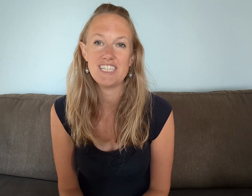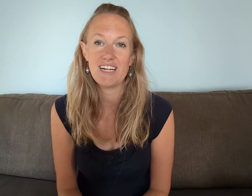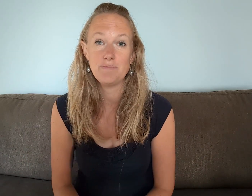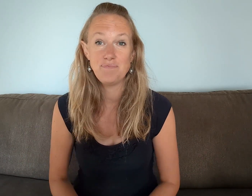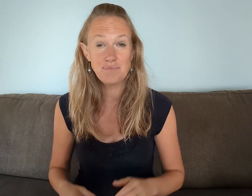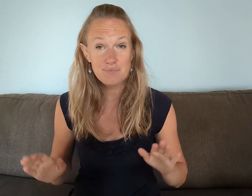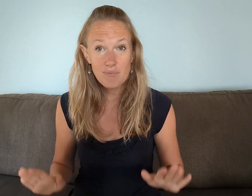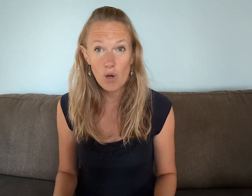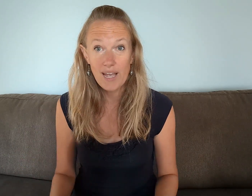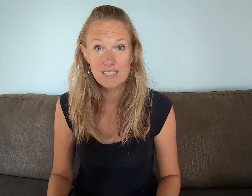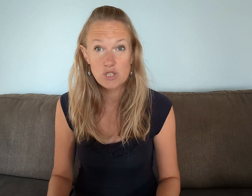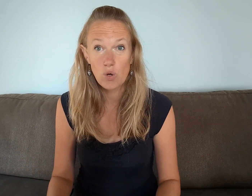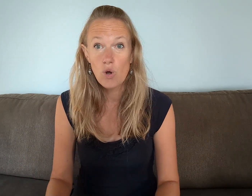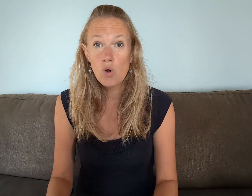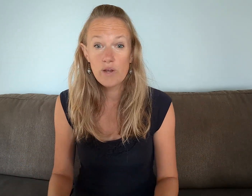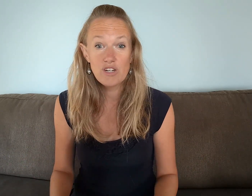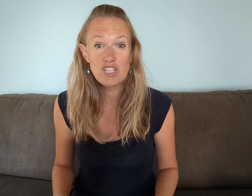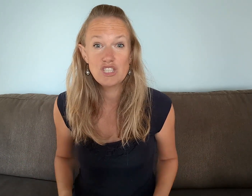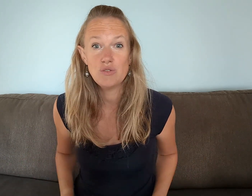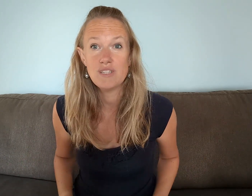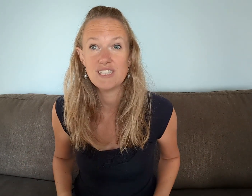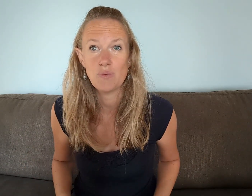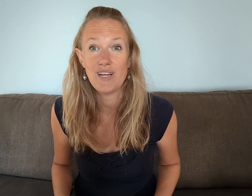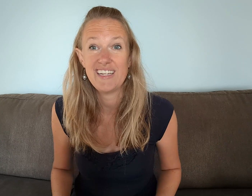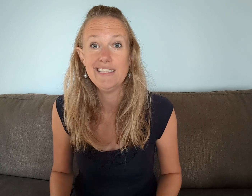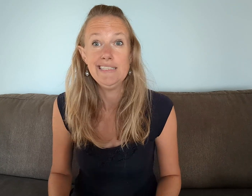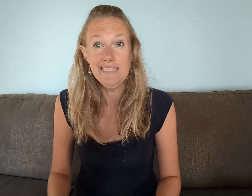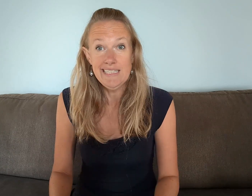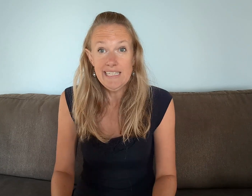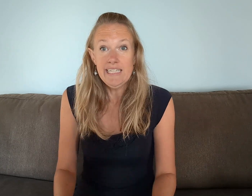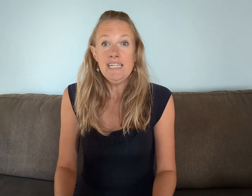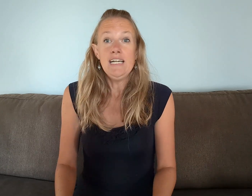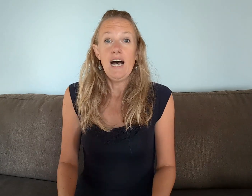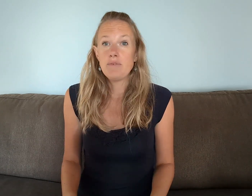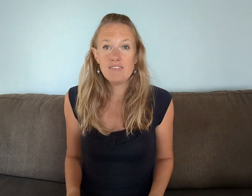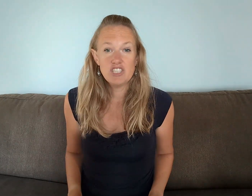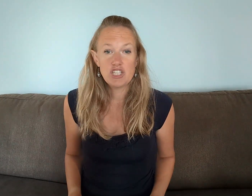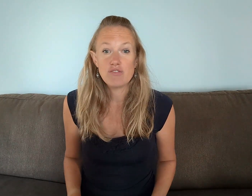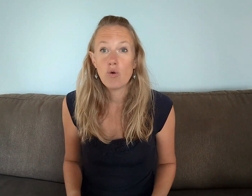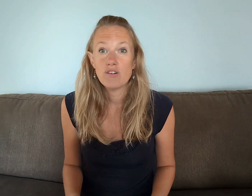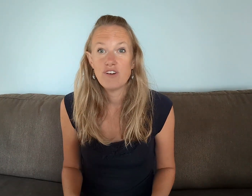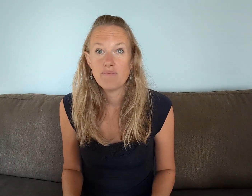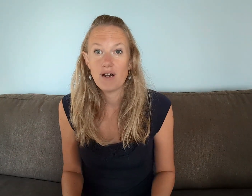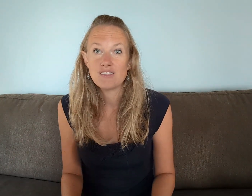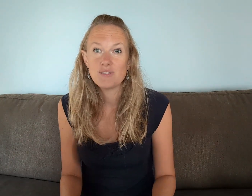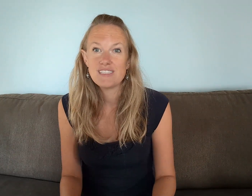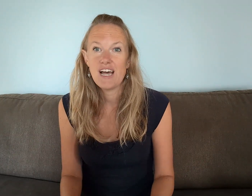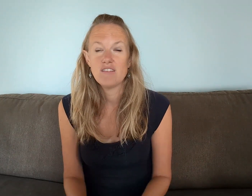channel. Okay, so we are gonna do this one, I'm not even sure, 4 or 5 parts. We'll see how long